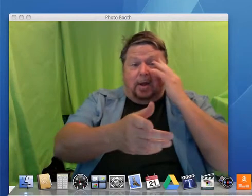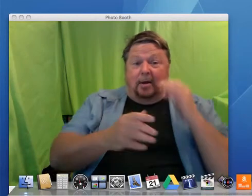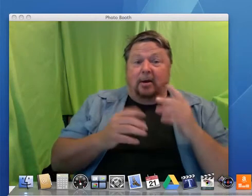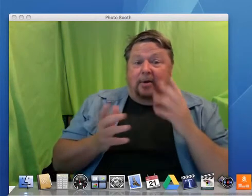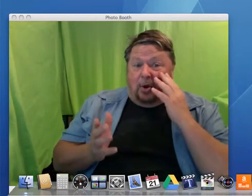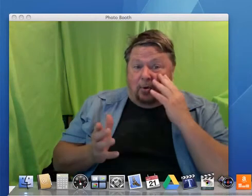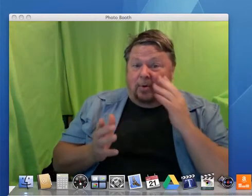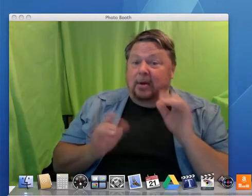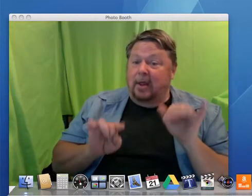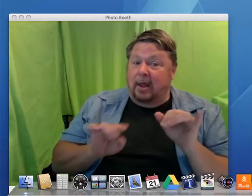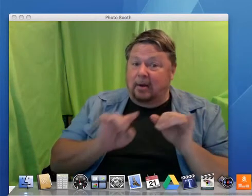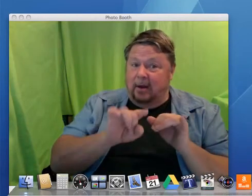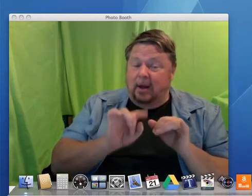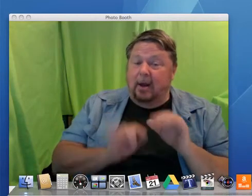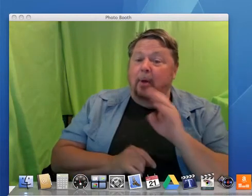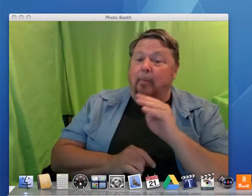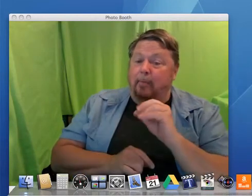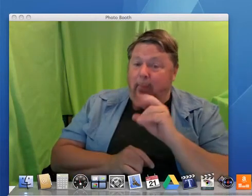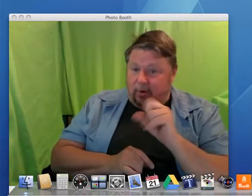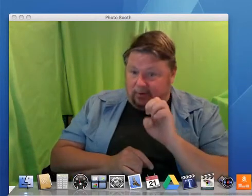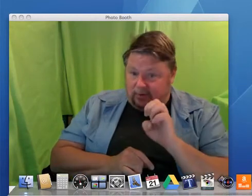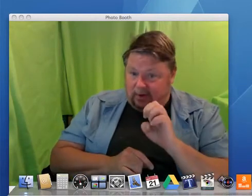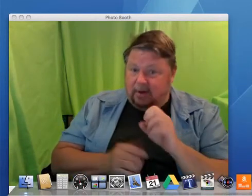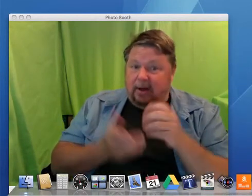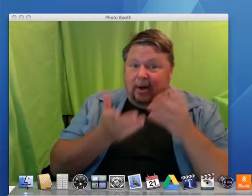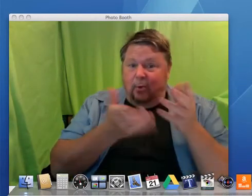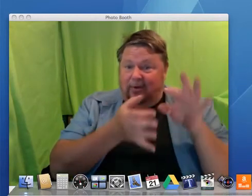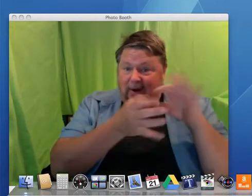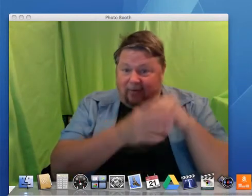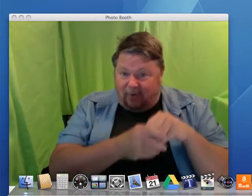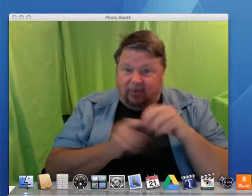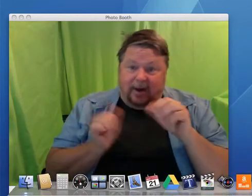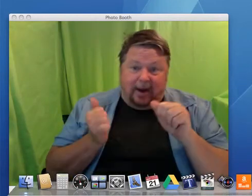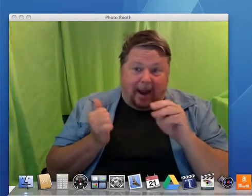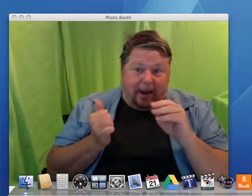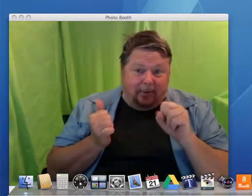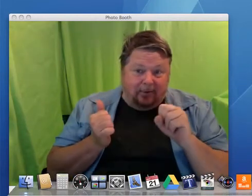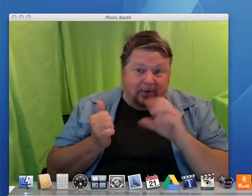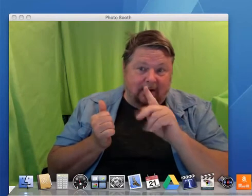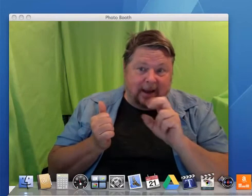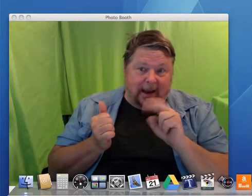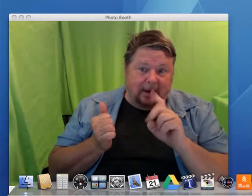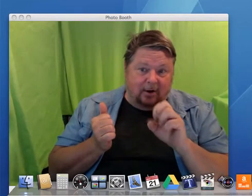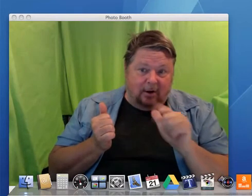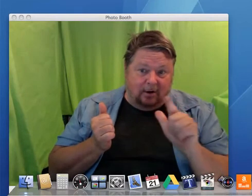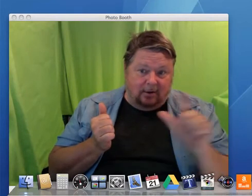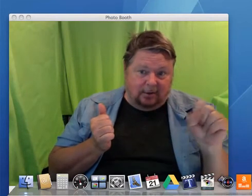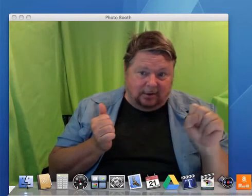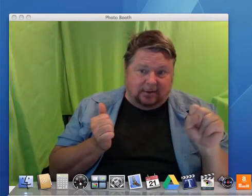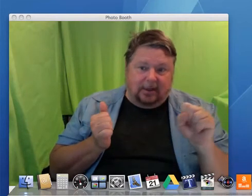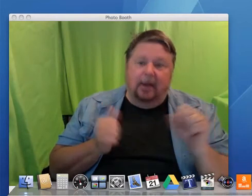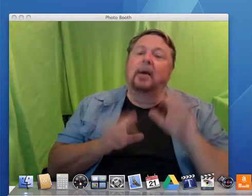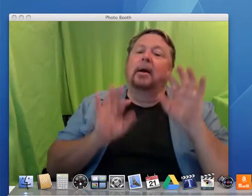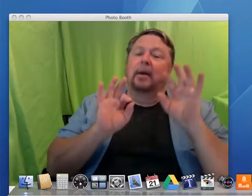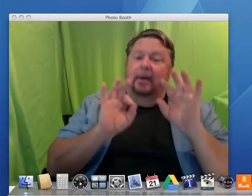get to know that Morse was involved in Amos